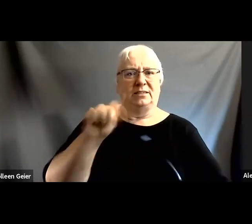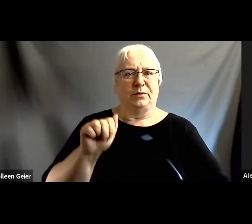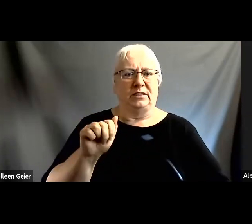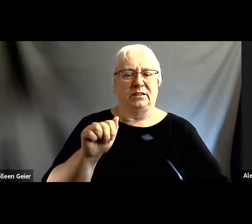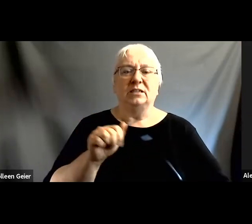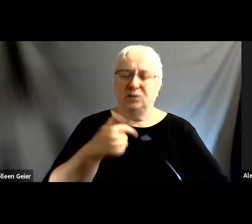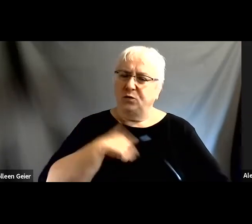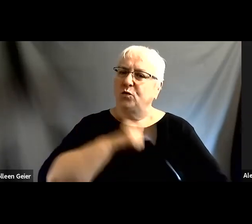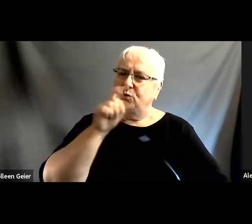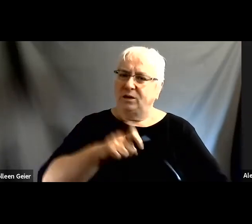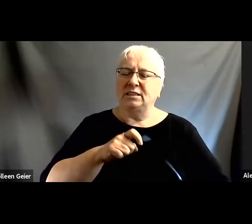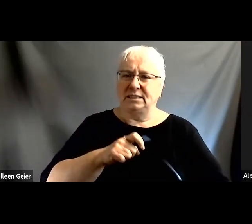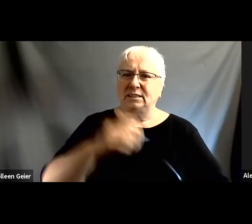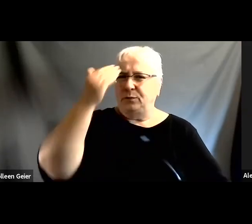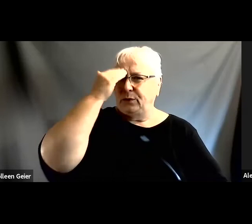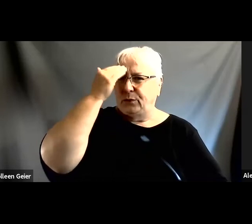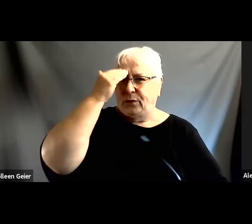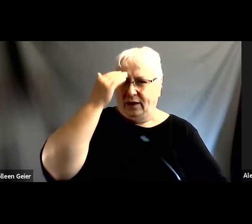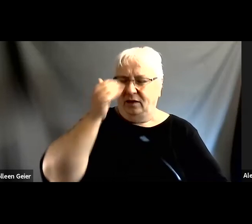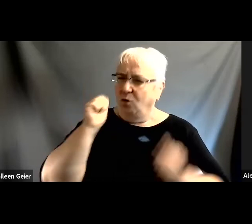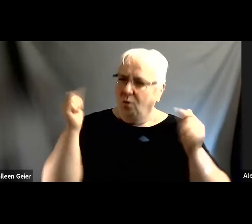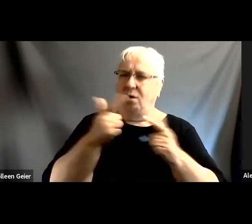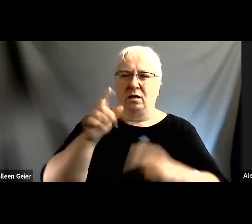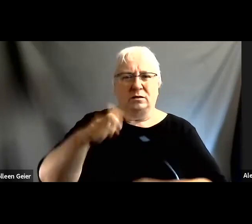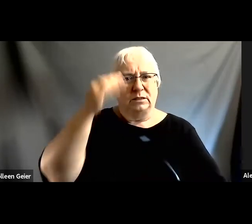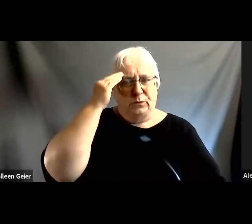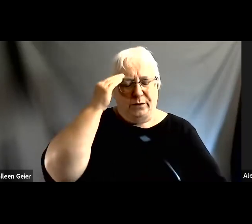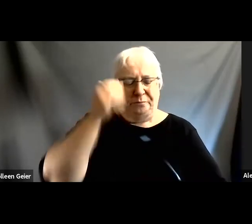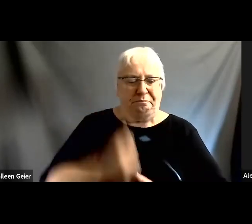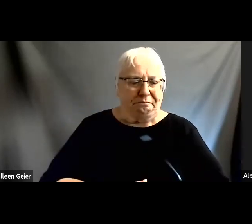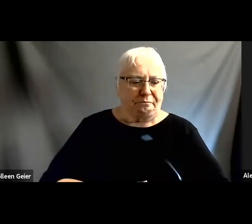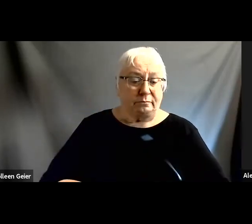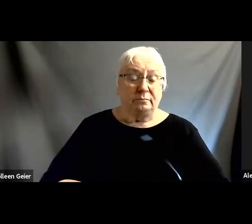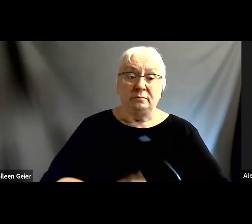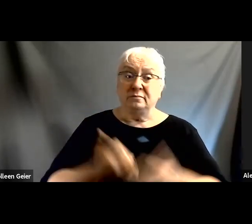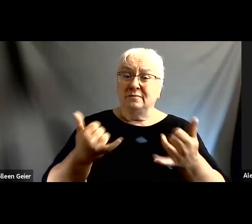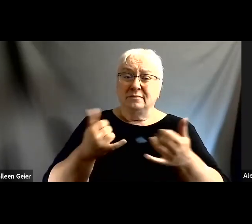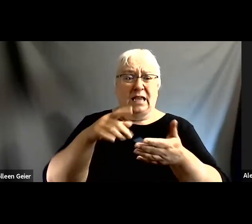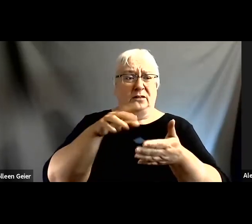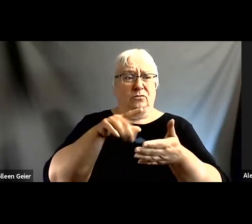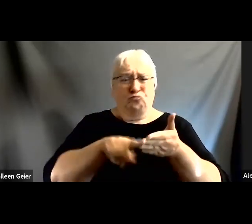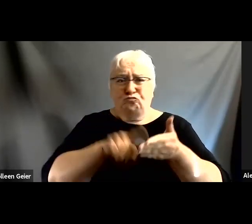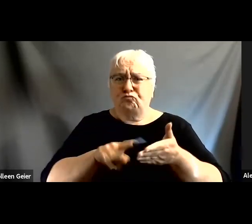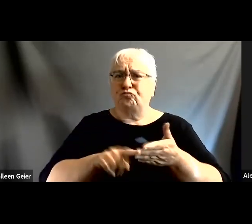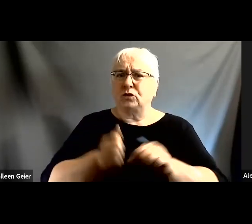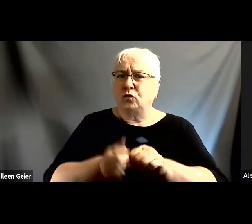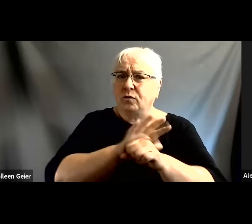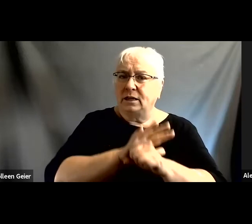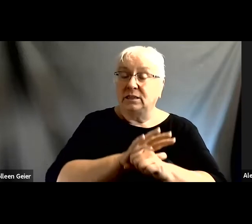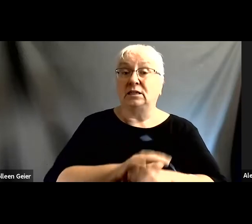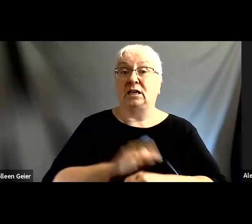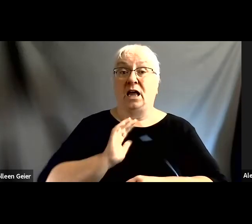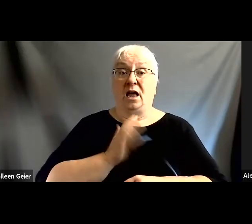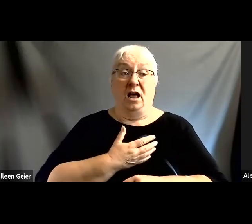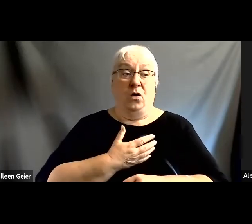us. As we look at the COVID-19 virus, but also the shutdown, it's